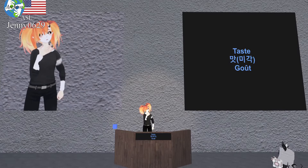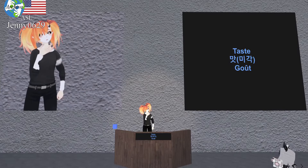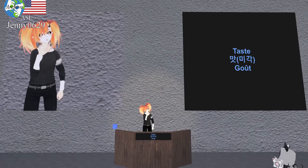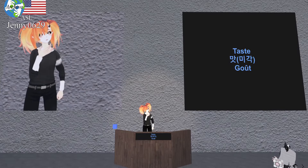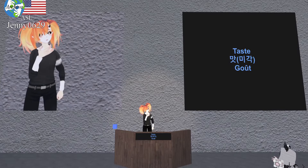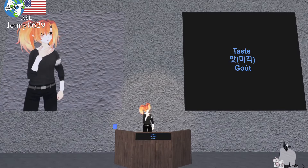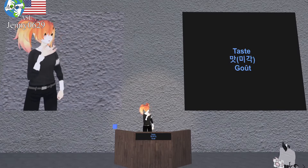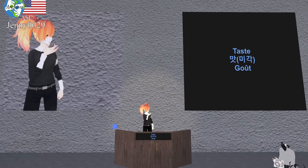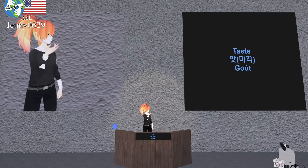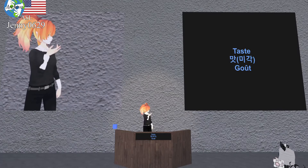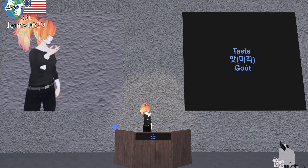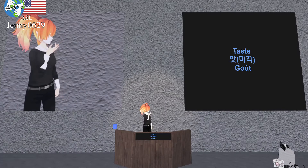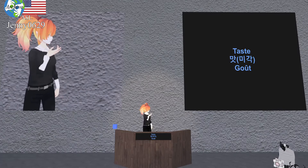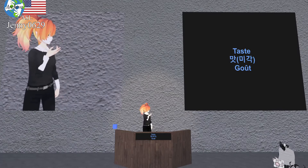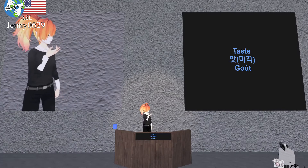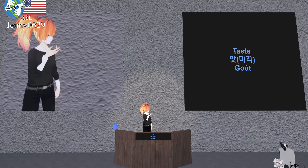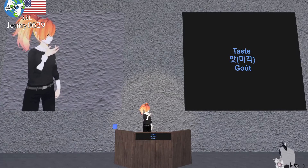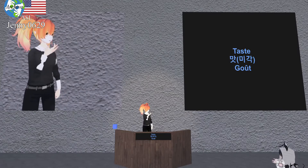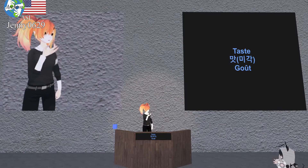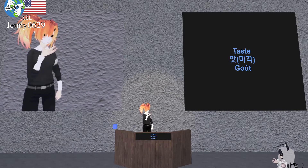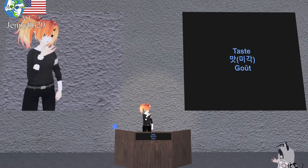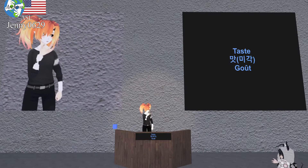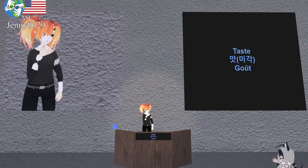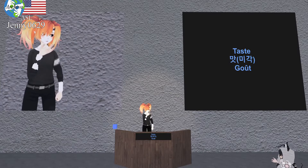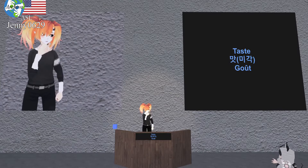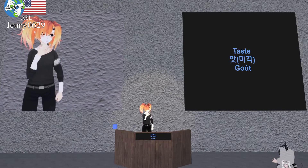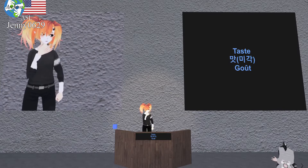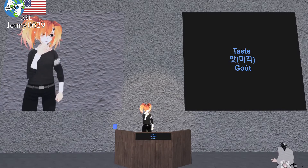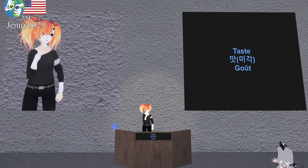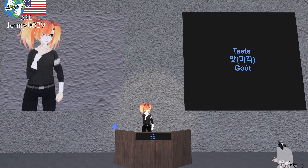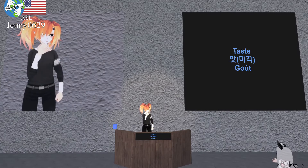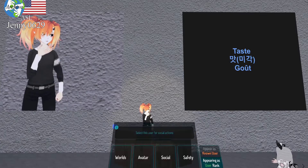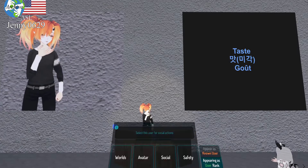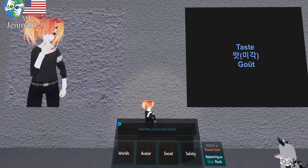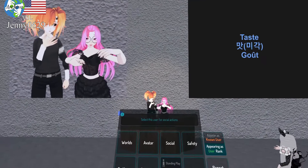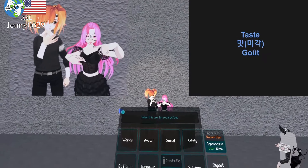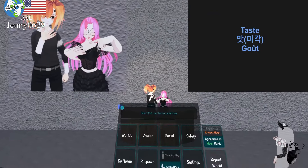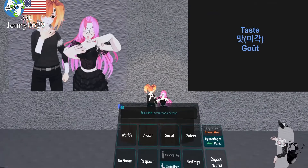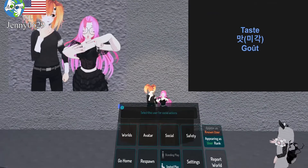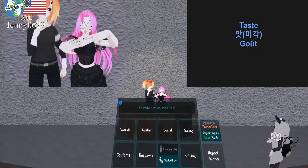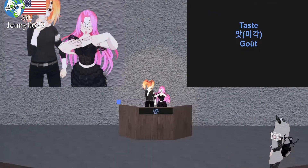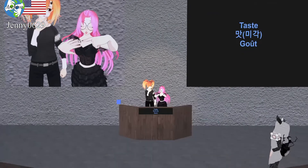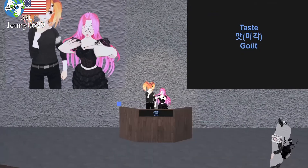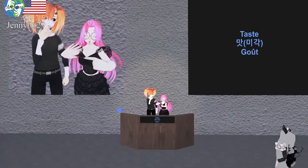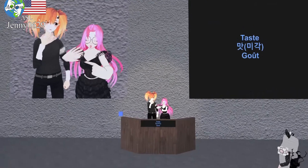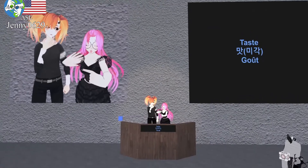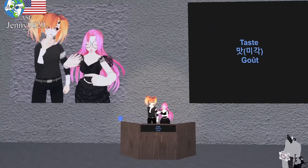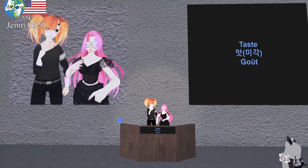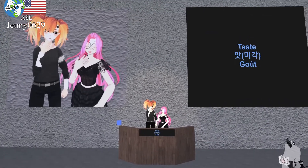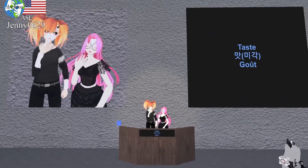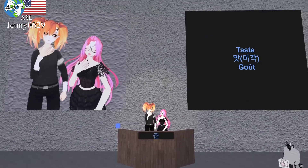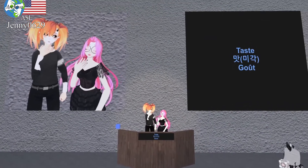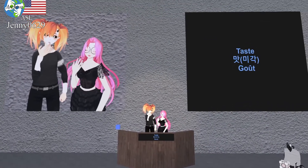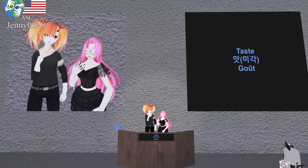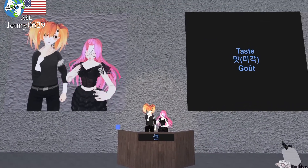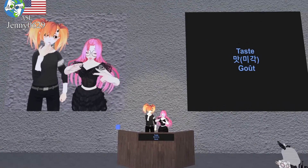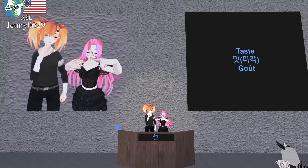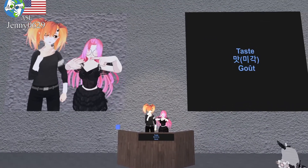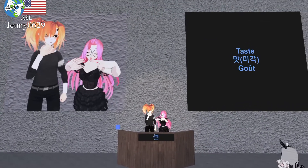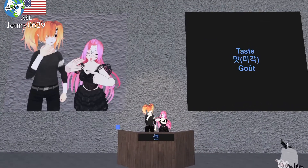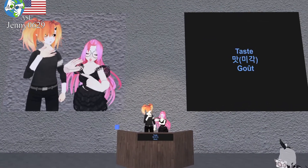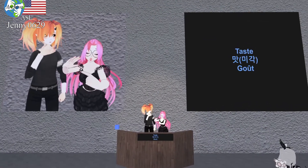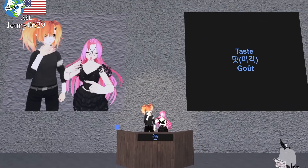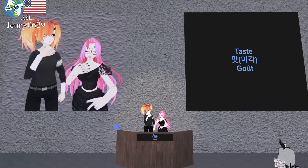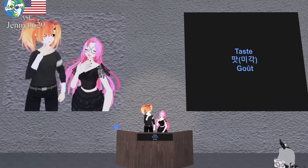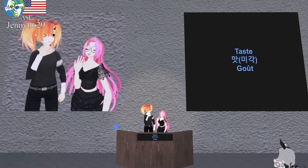it like this if you don't have index with like a, what's it called, rock and roll hand. But personally, I just do this.